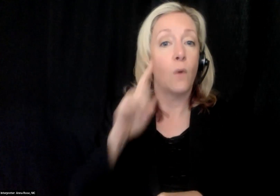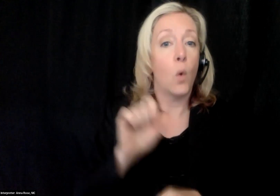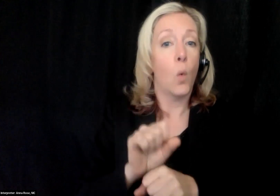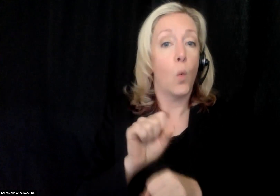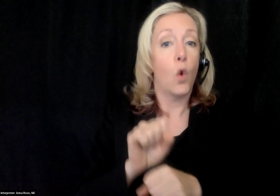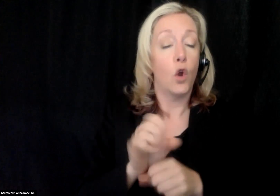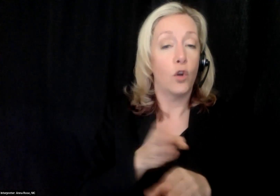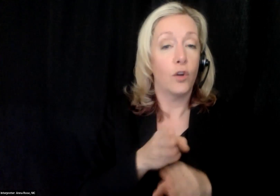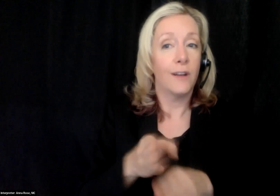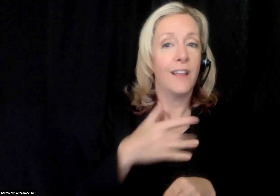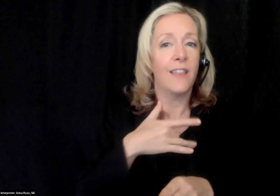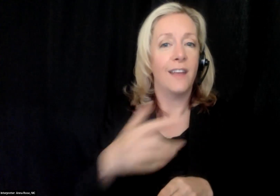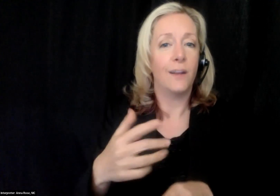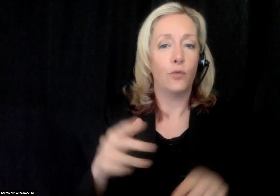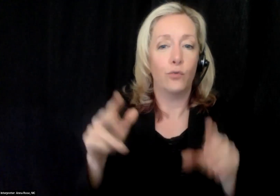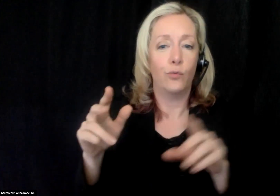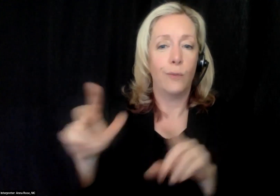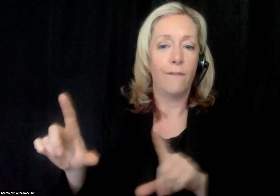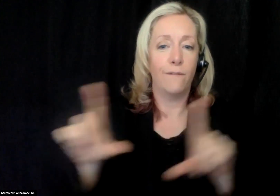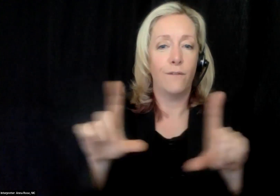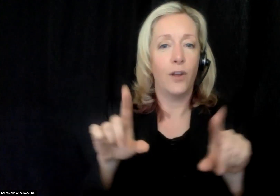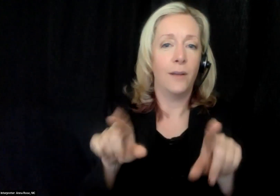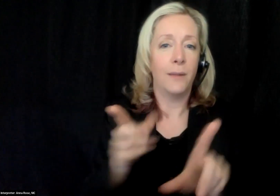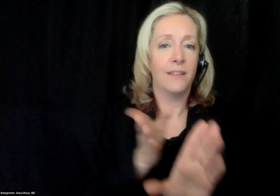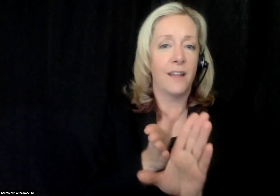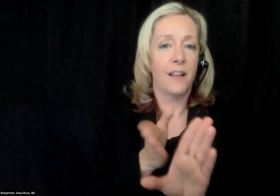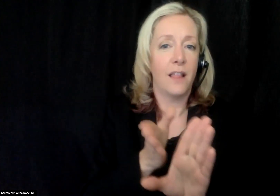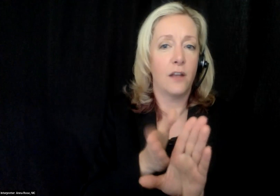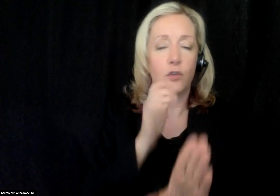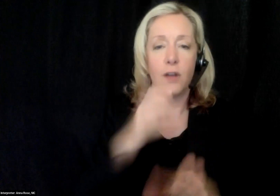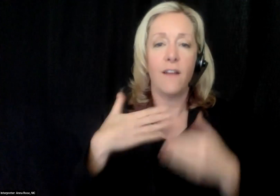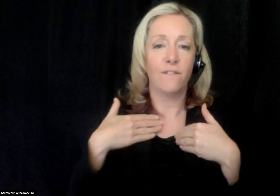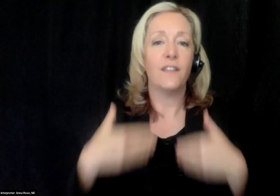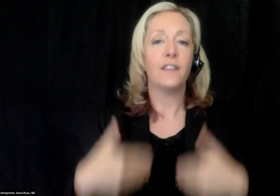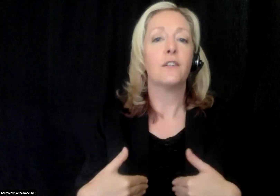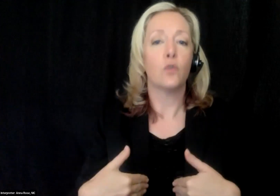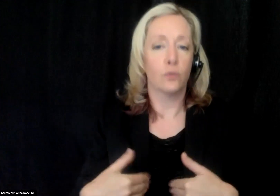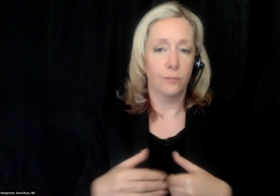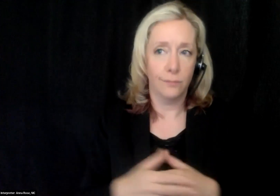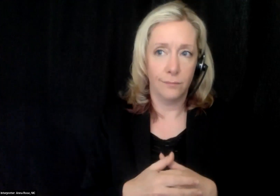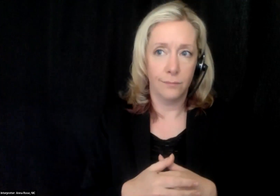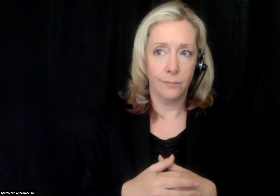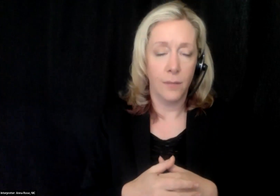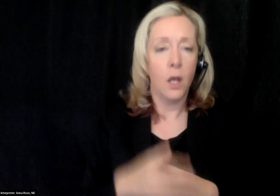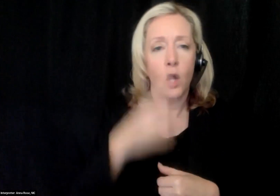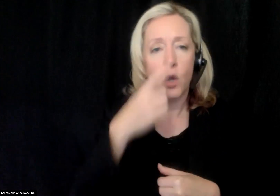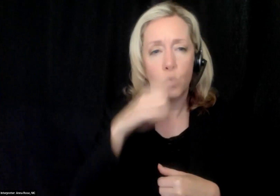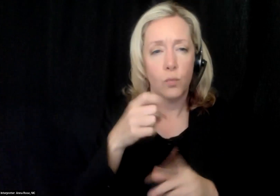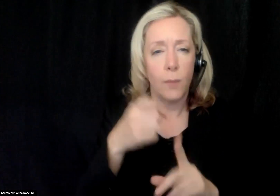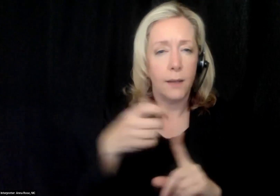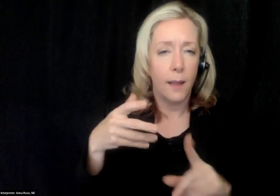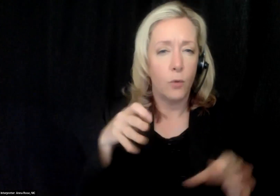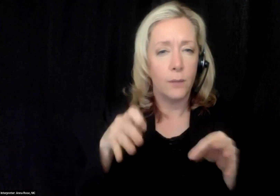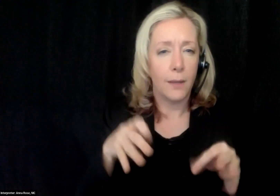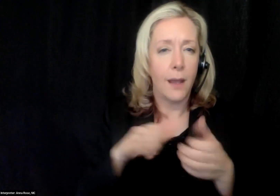condition as opposed to a physical condition manifesting into a disability. Can you speak to that and how